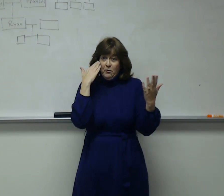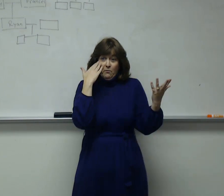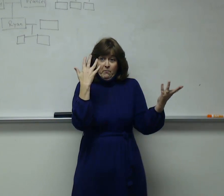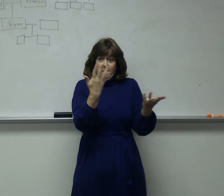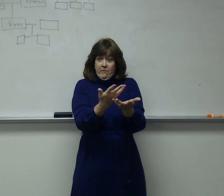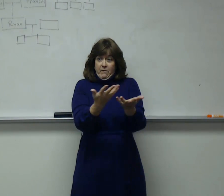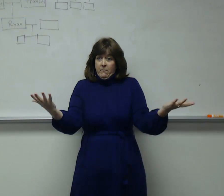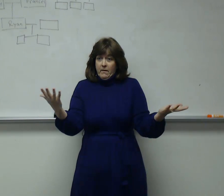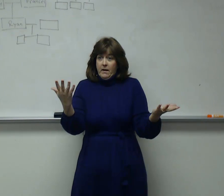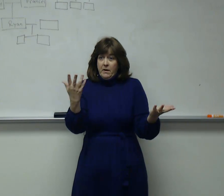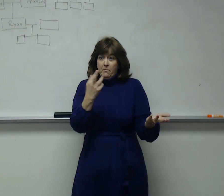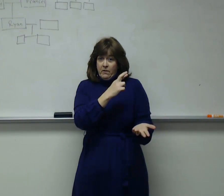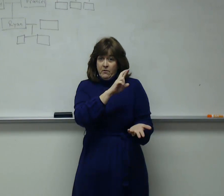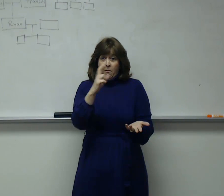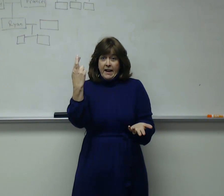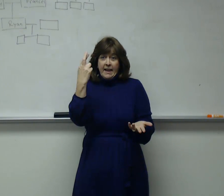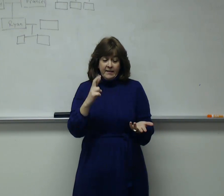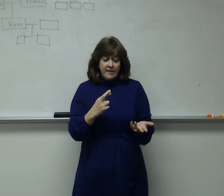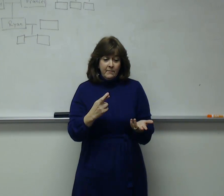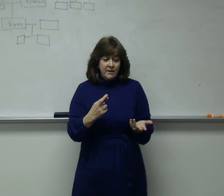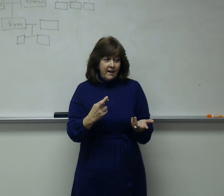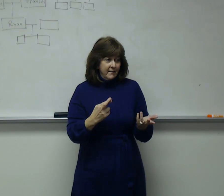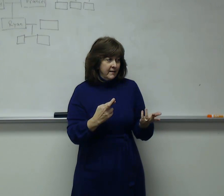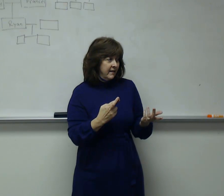knew people who already had these name signs. And